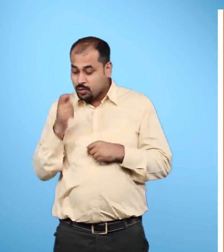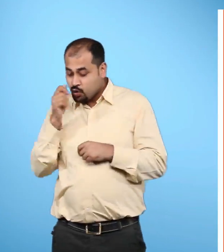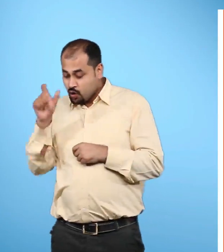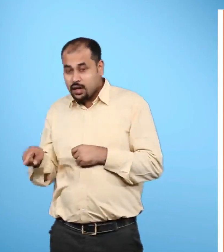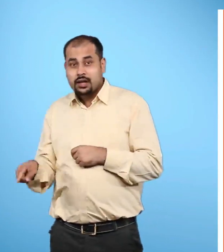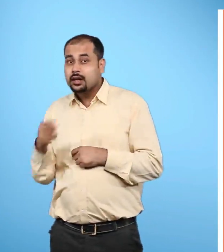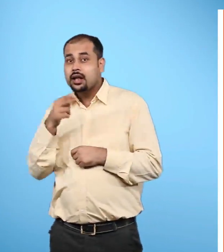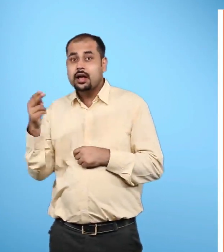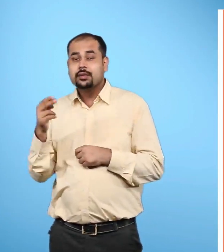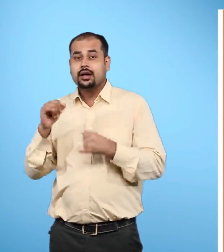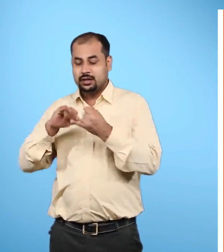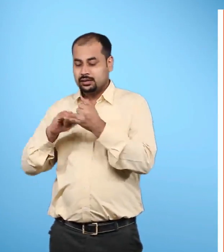and a boy, Sadiq,